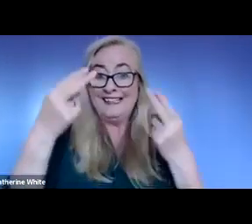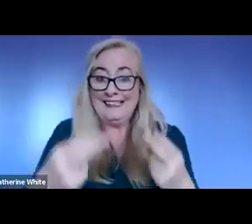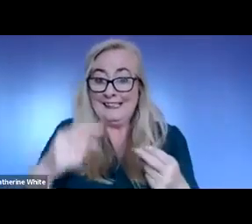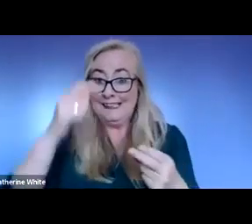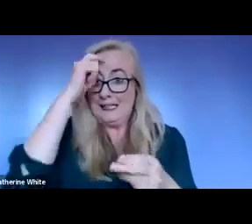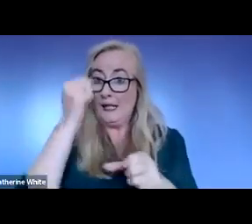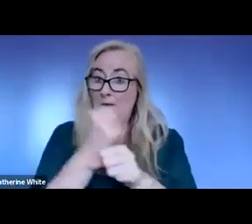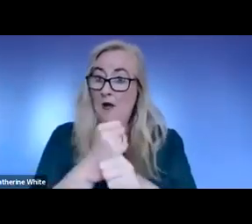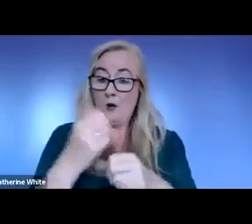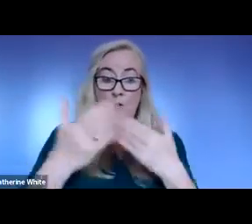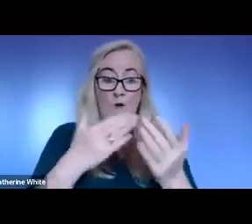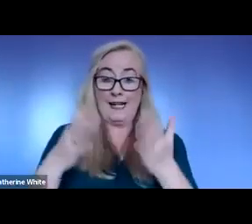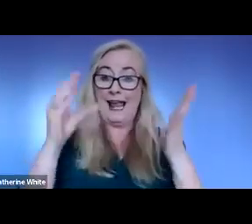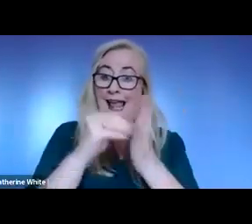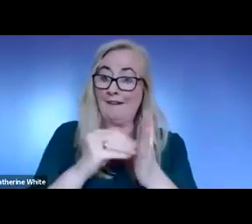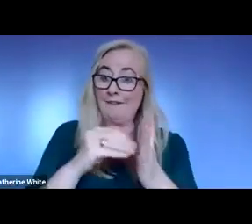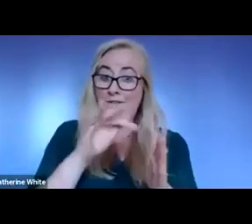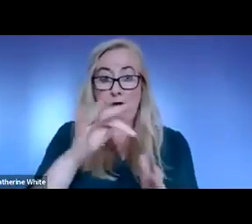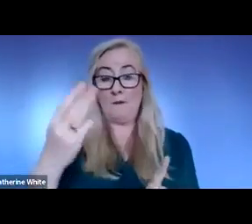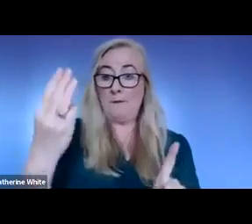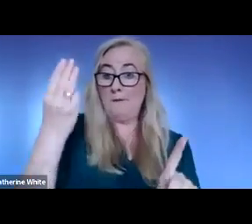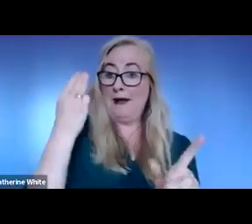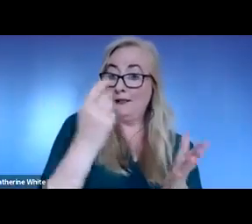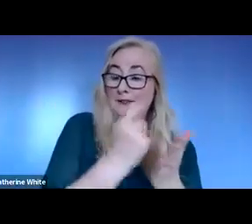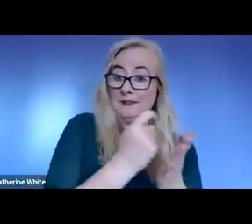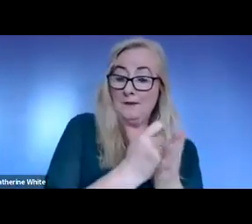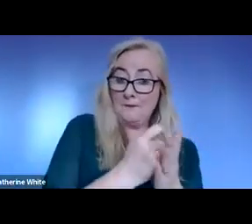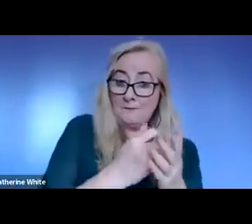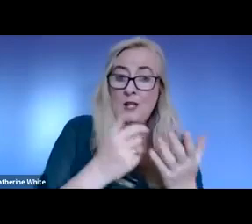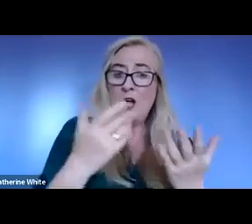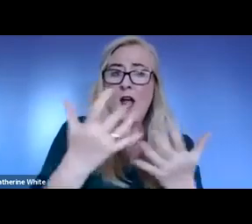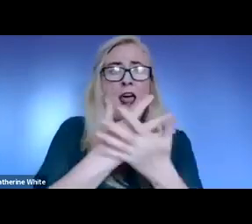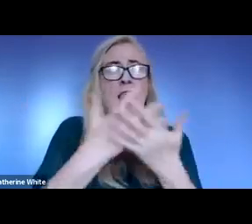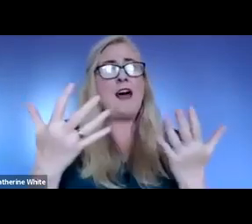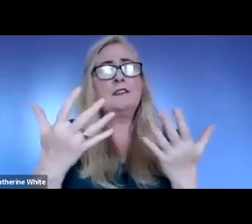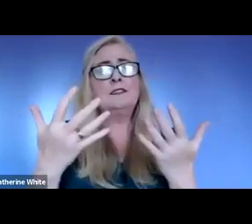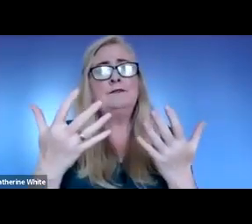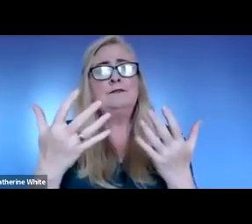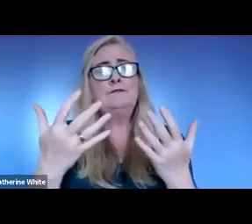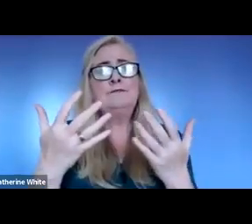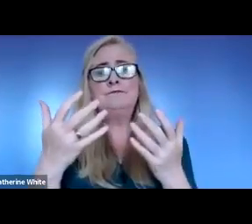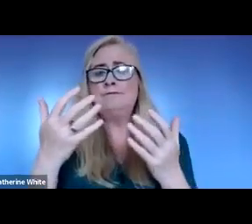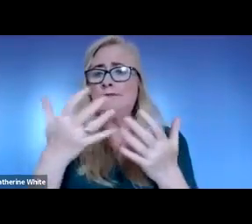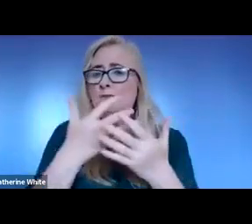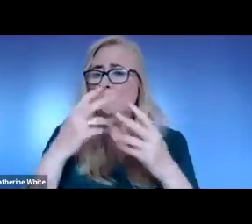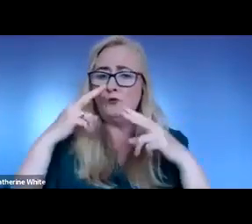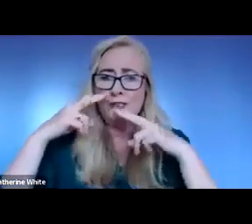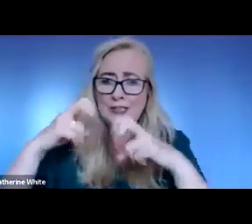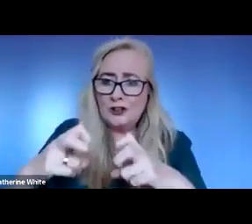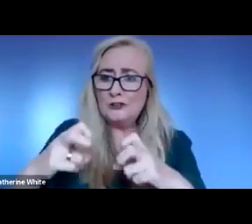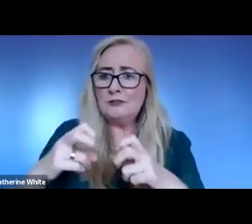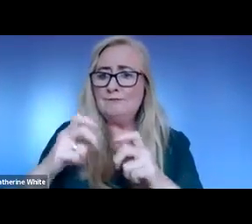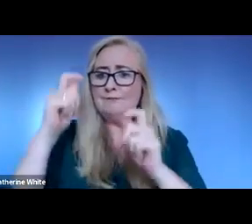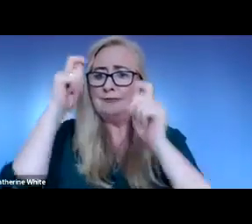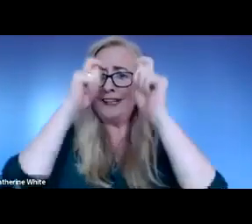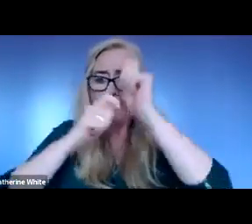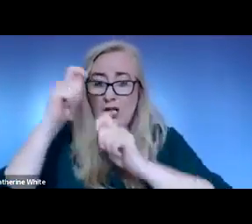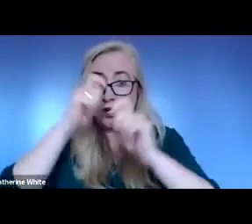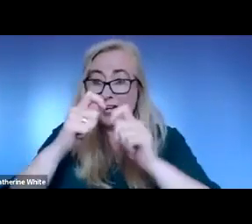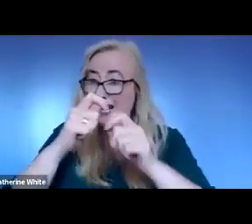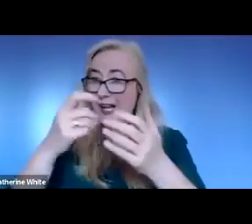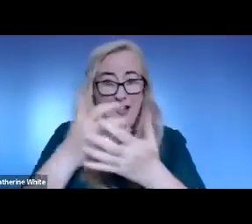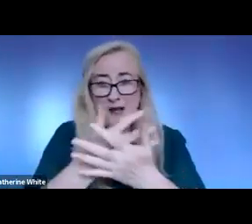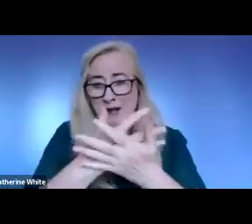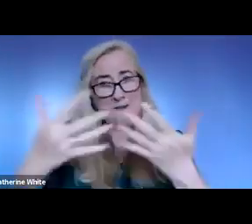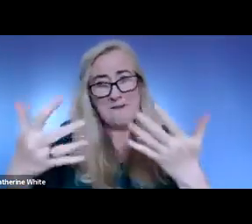of what we had in the past. Many critiques, many critical theorists and critical research in education over many,